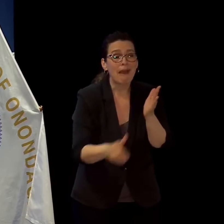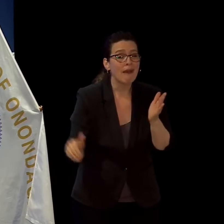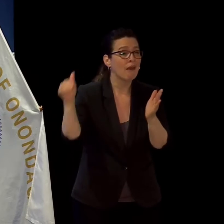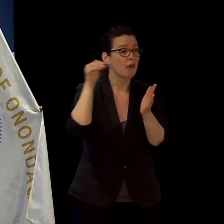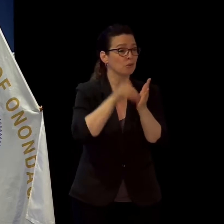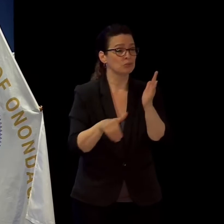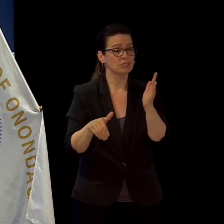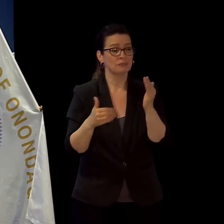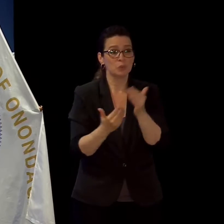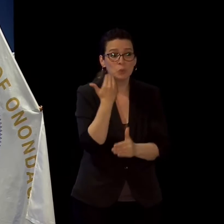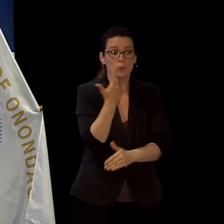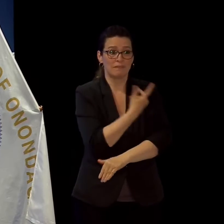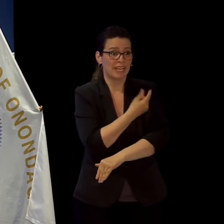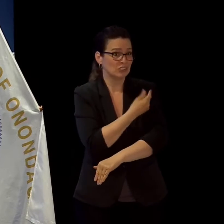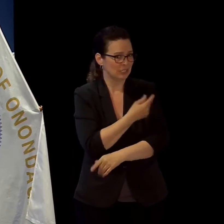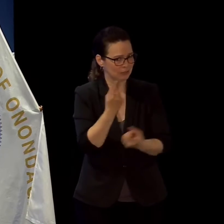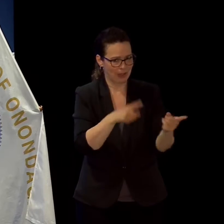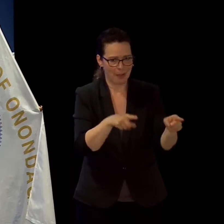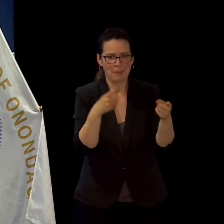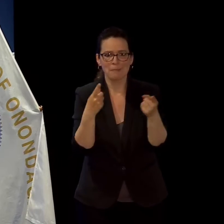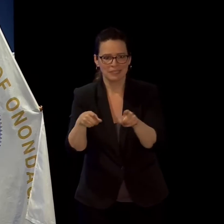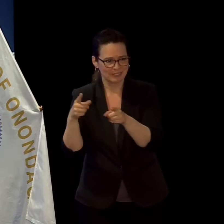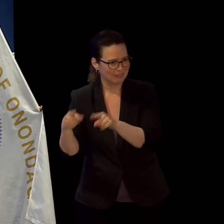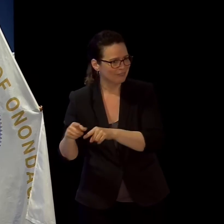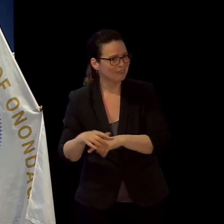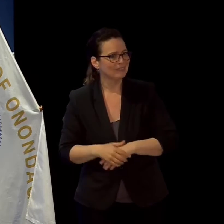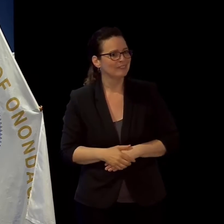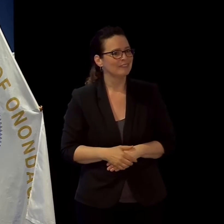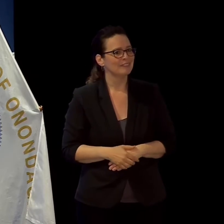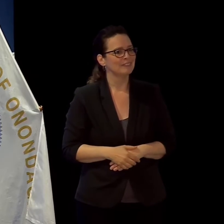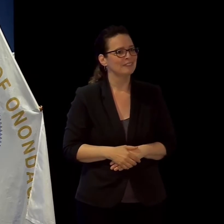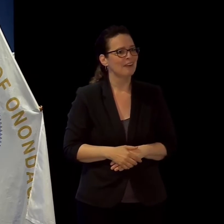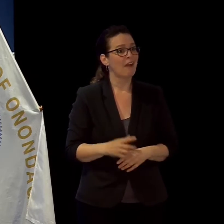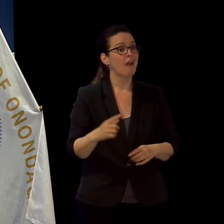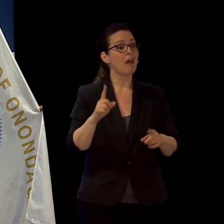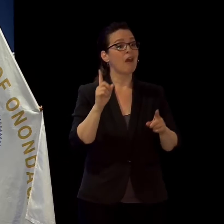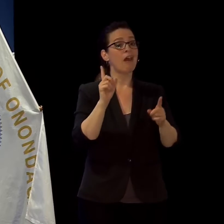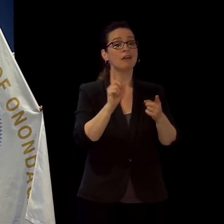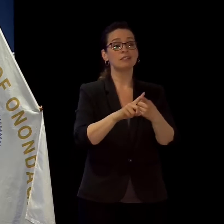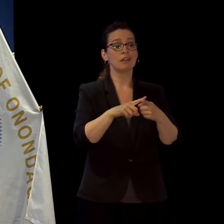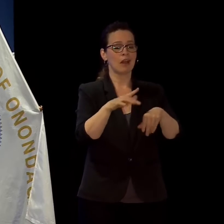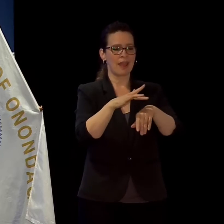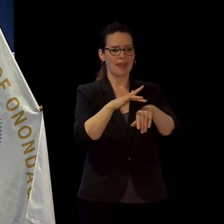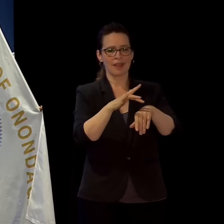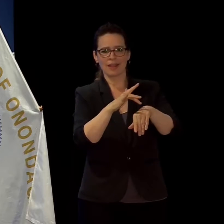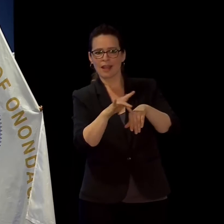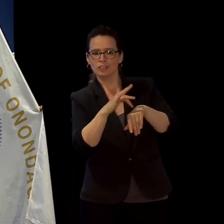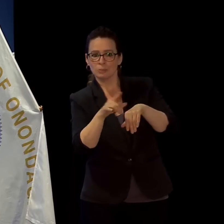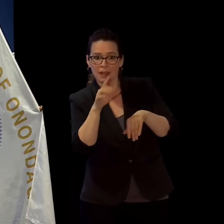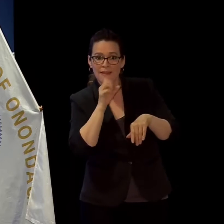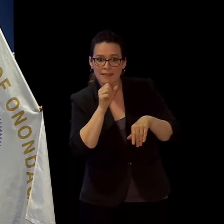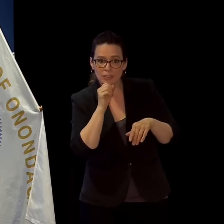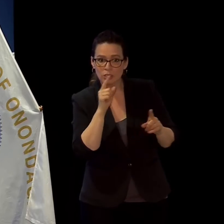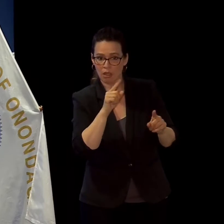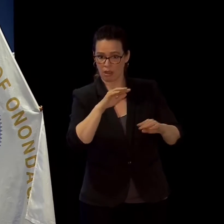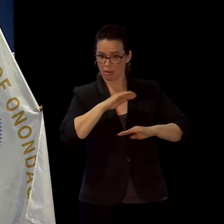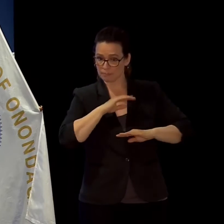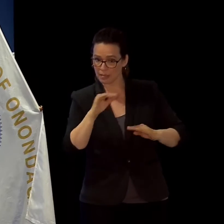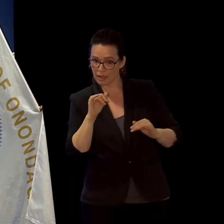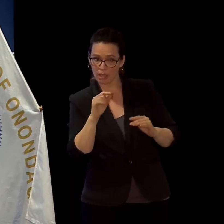vaccinations there. But until eligibility opens up, it's about bringing the